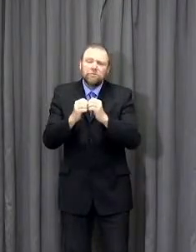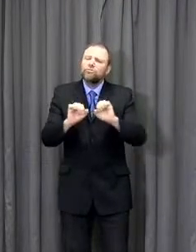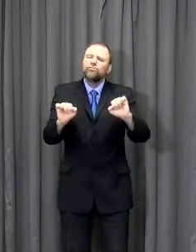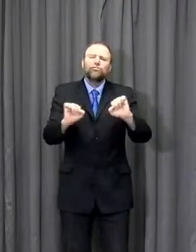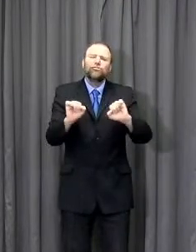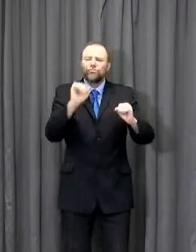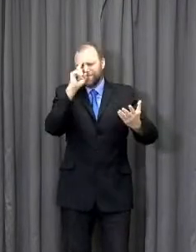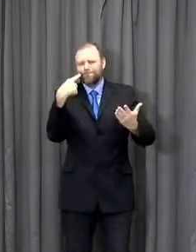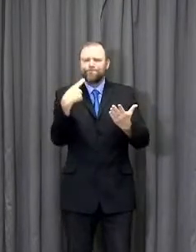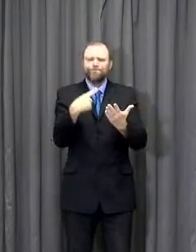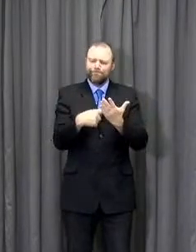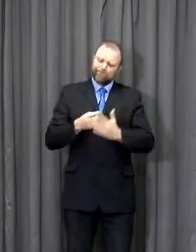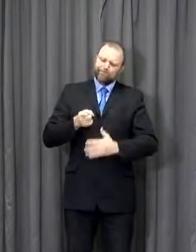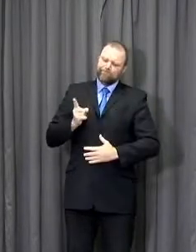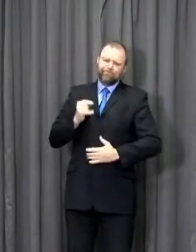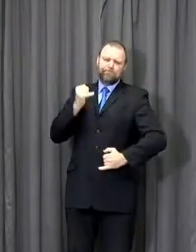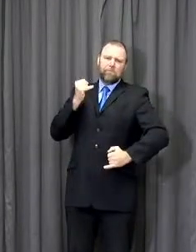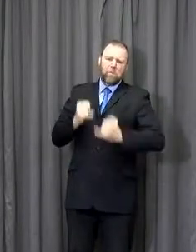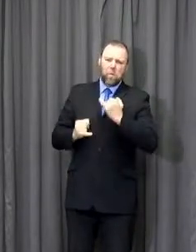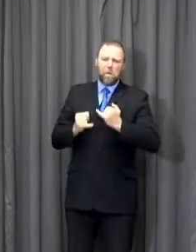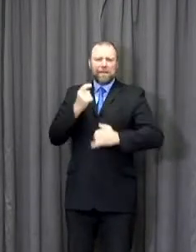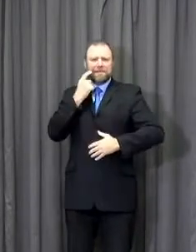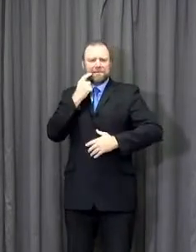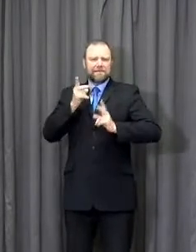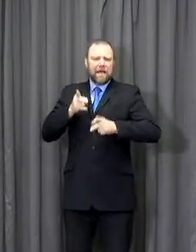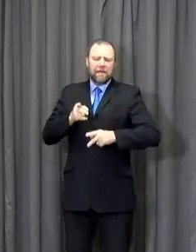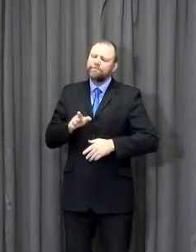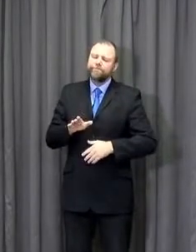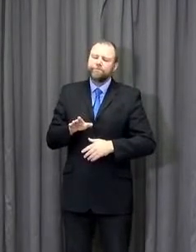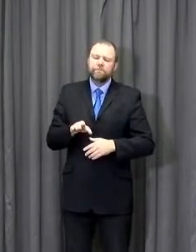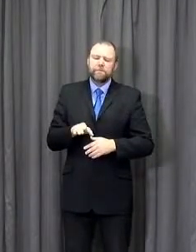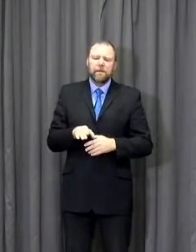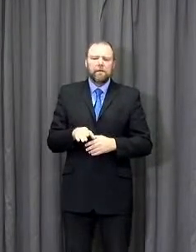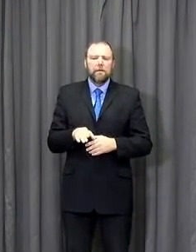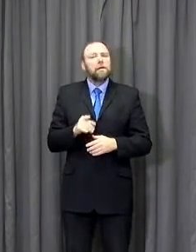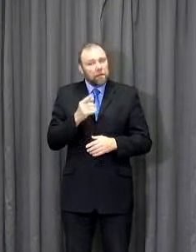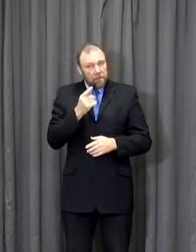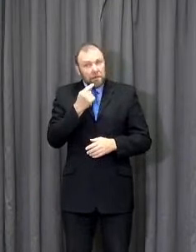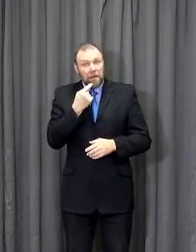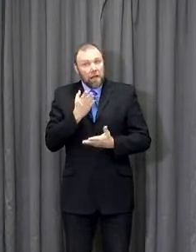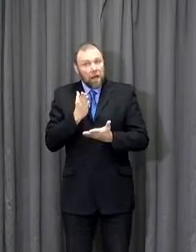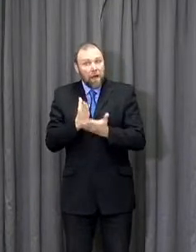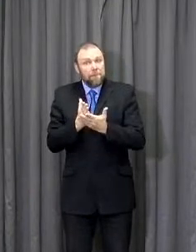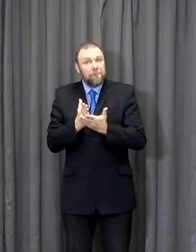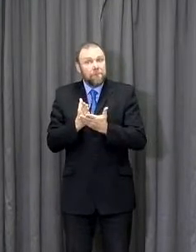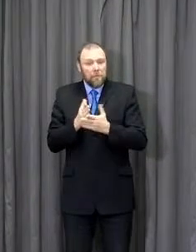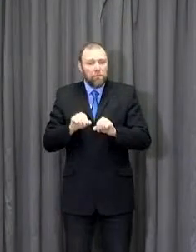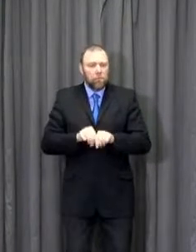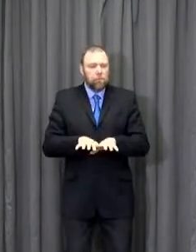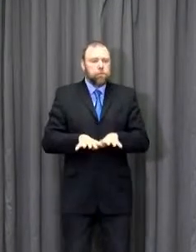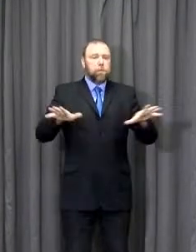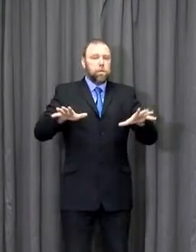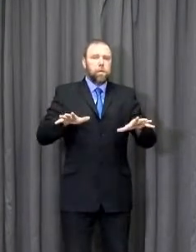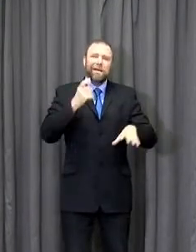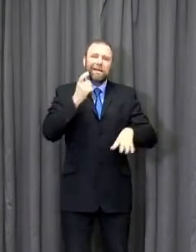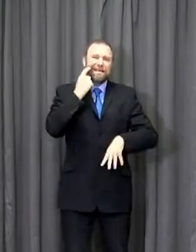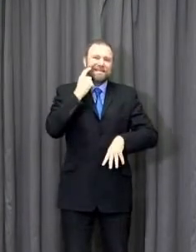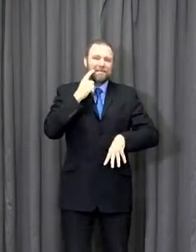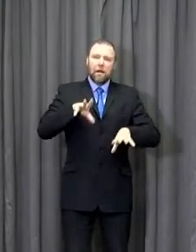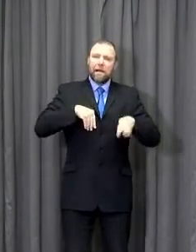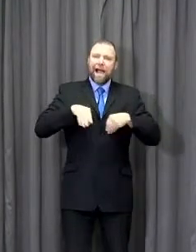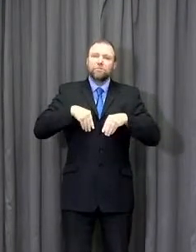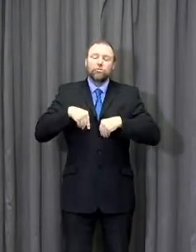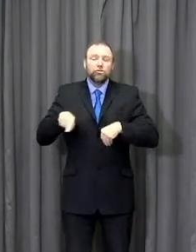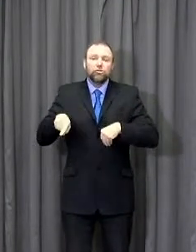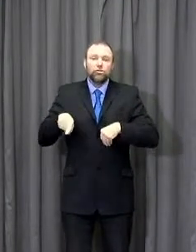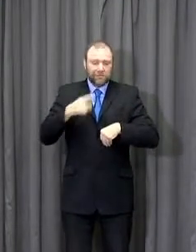to say that definitively. We can at this stage say that the new strain is more contagious and travels quickly, causing more people to